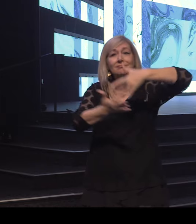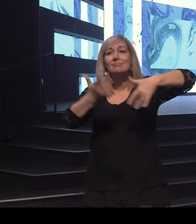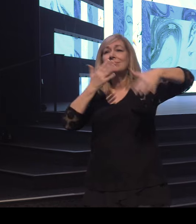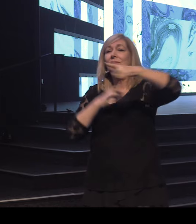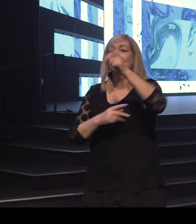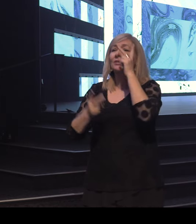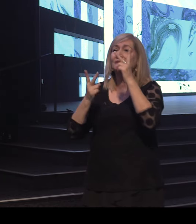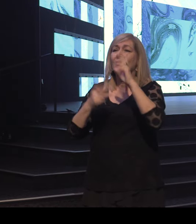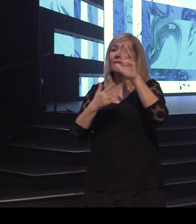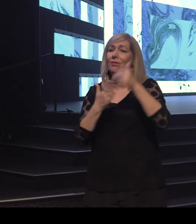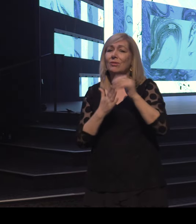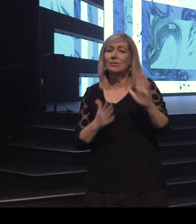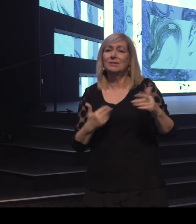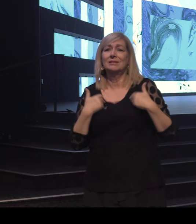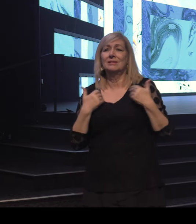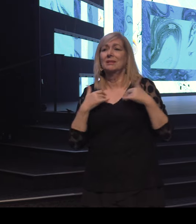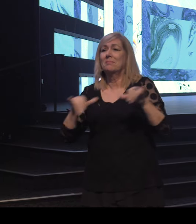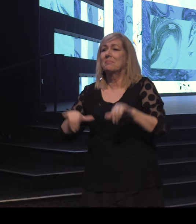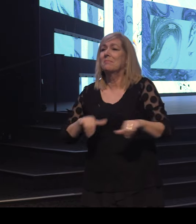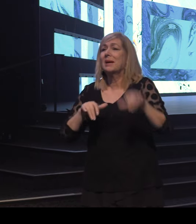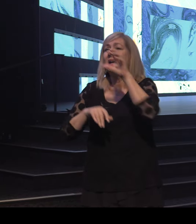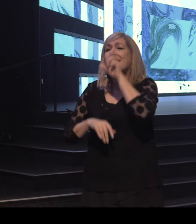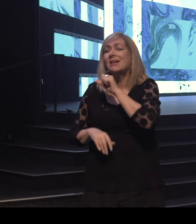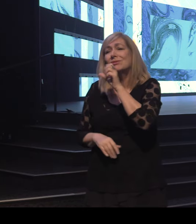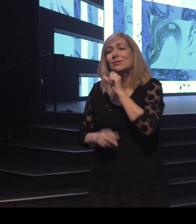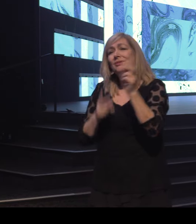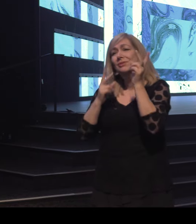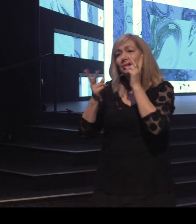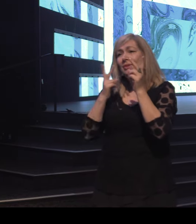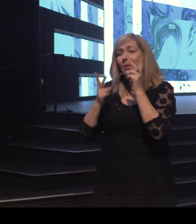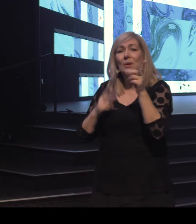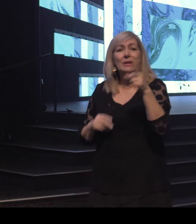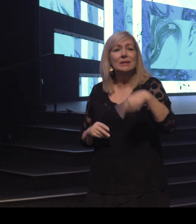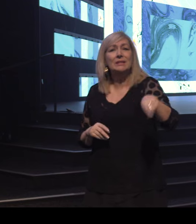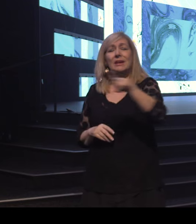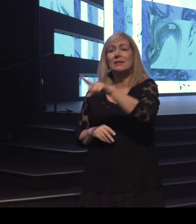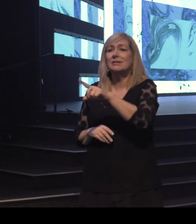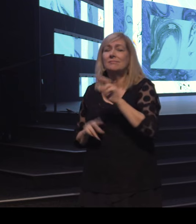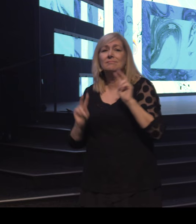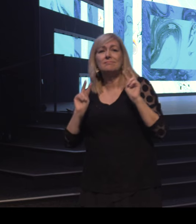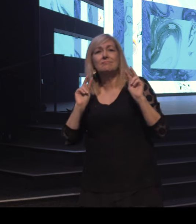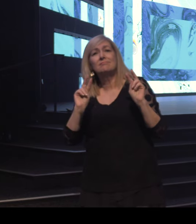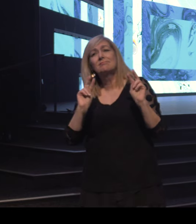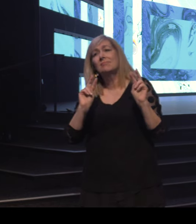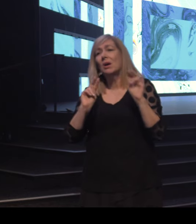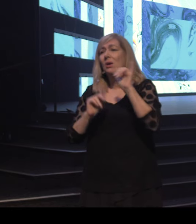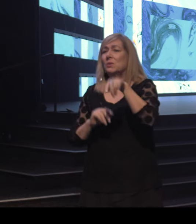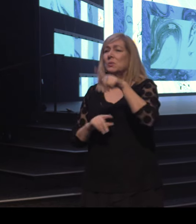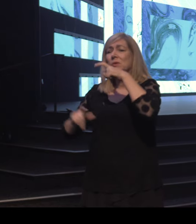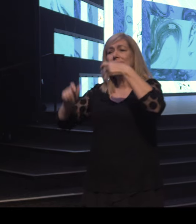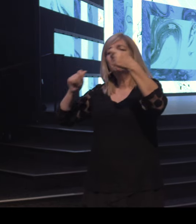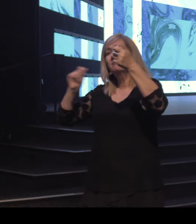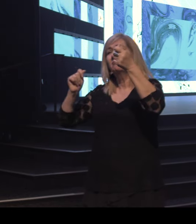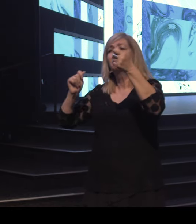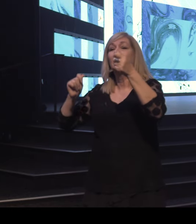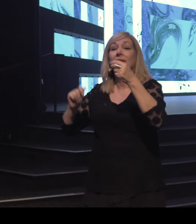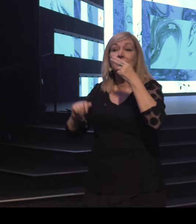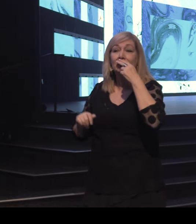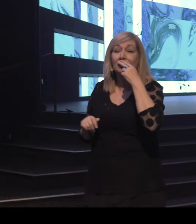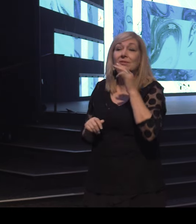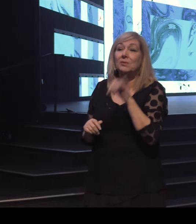own generation, now faced with the choice of either blindly following a diabolical leader further into